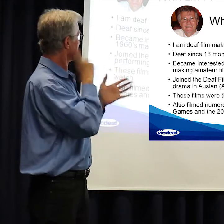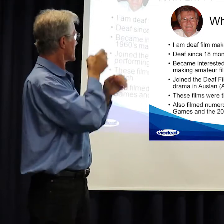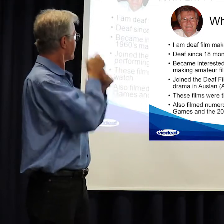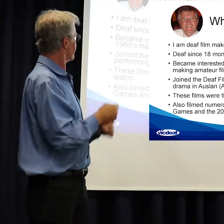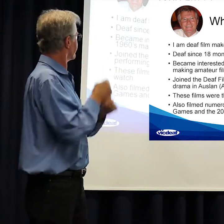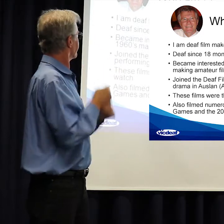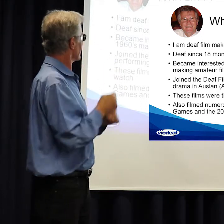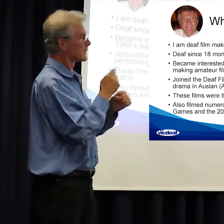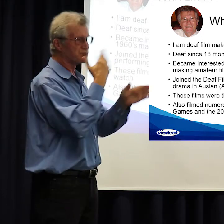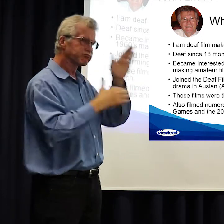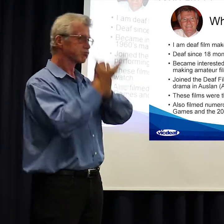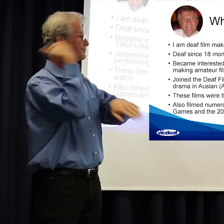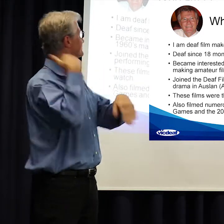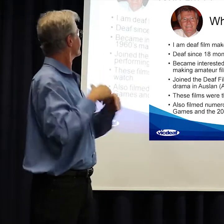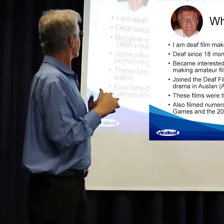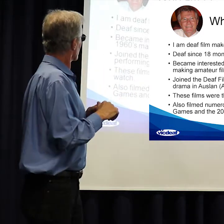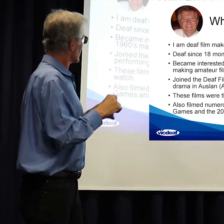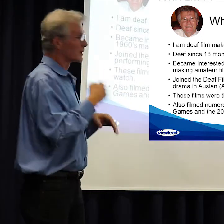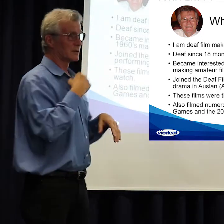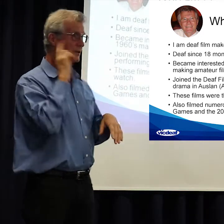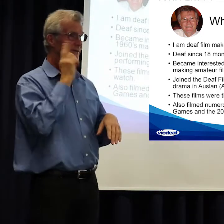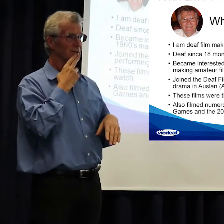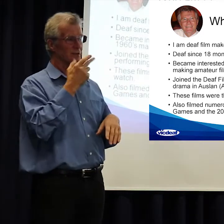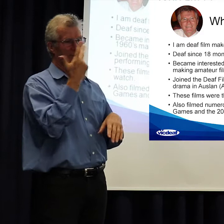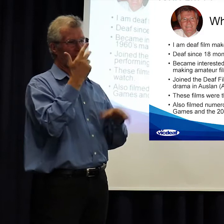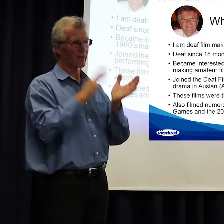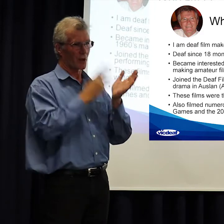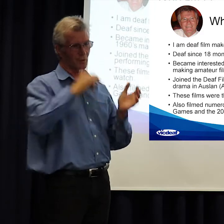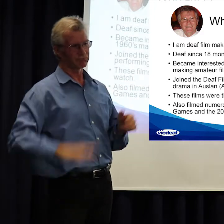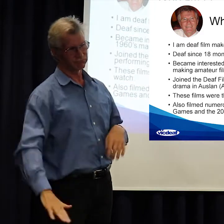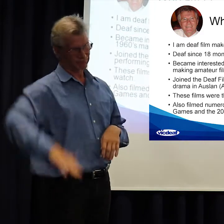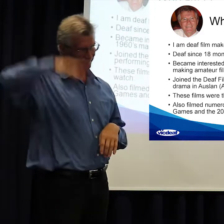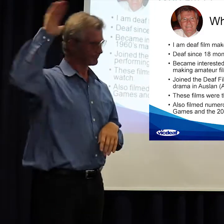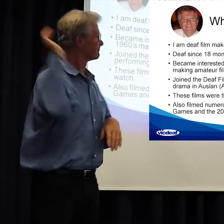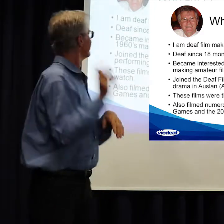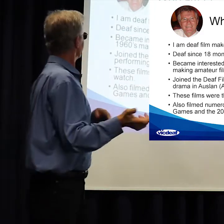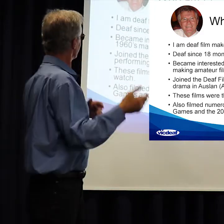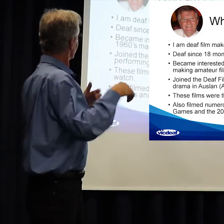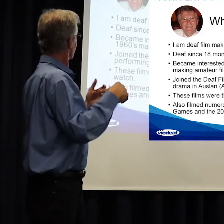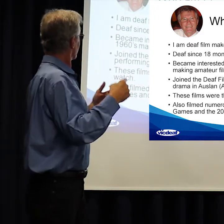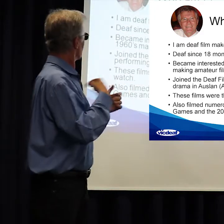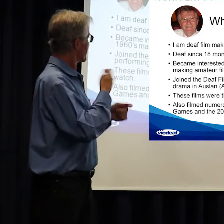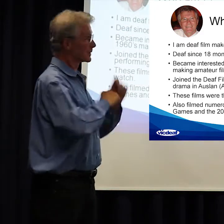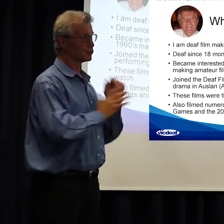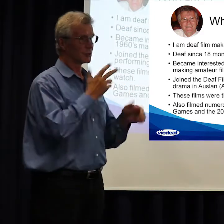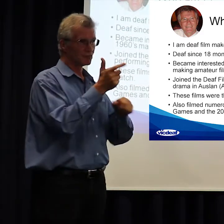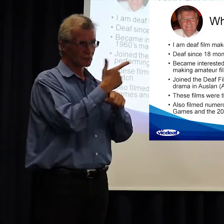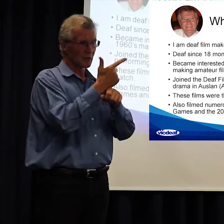I volunteer at Vicdeaf, making historical videos. I've been deaf since 18 months of age, and